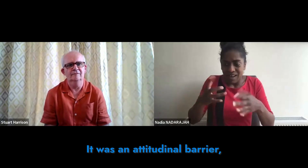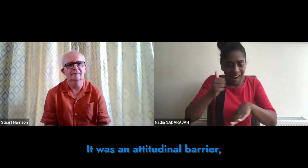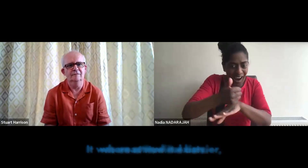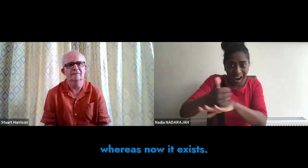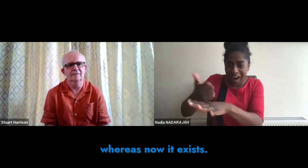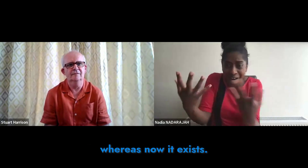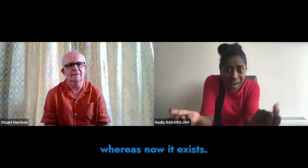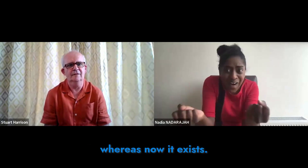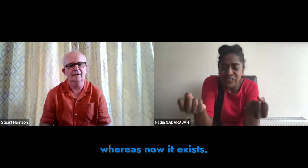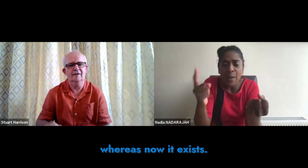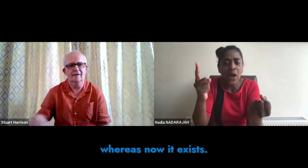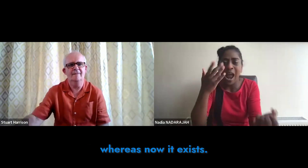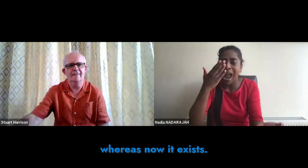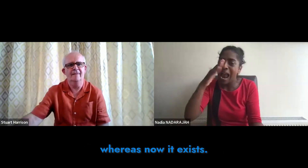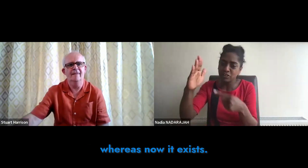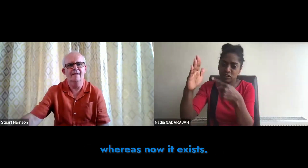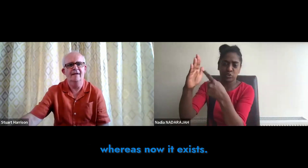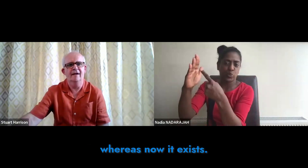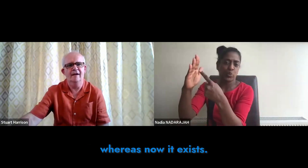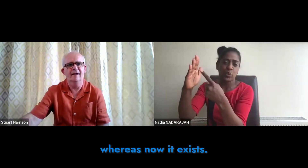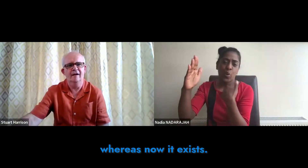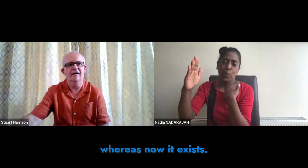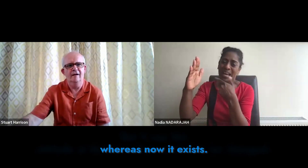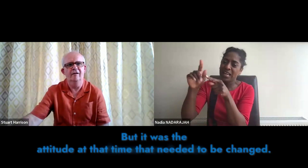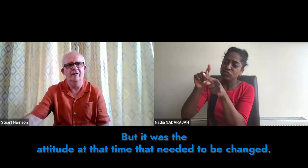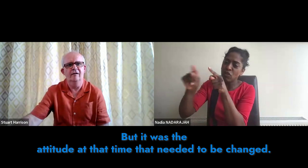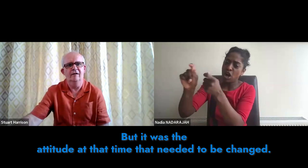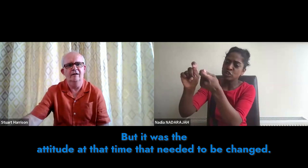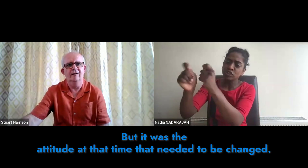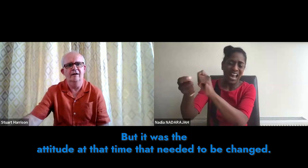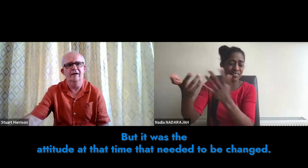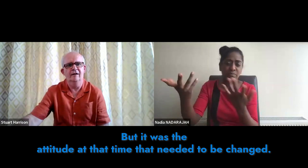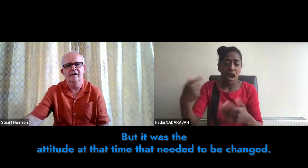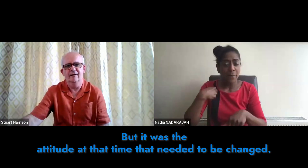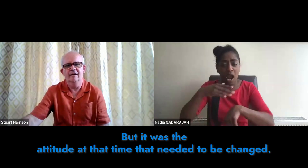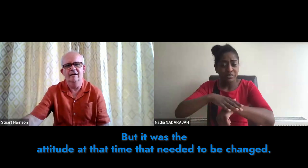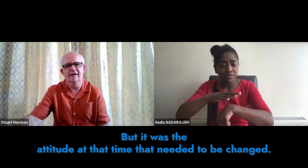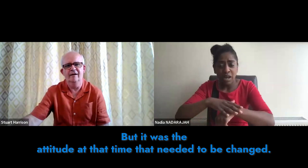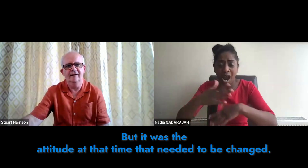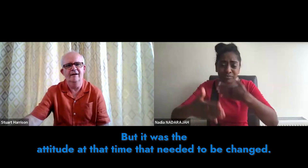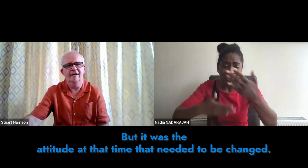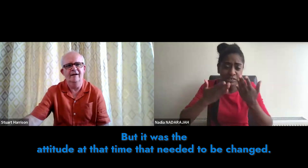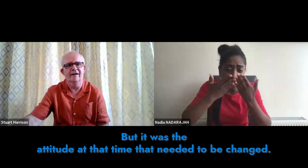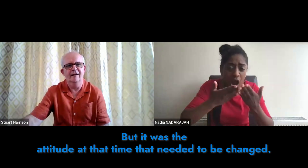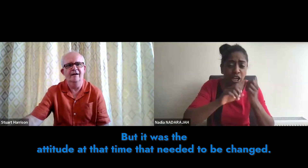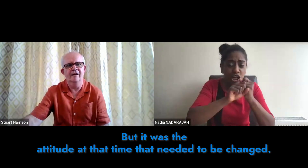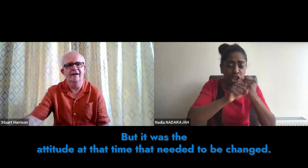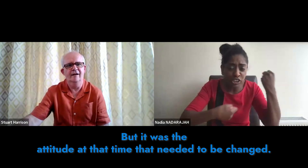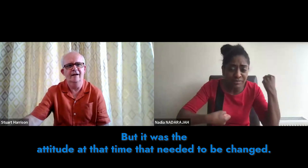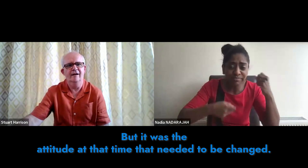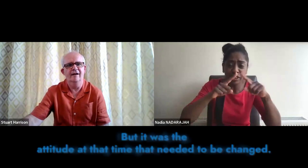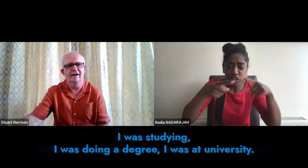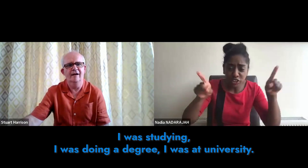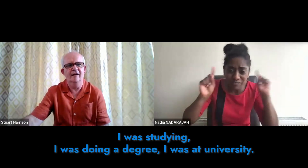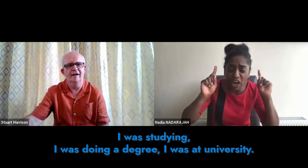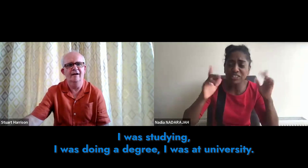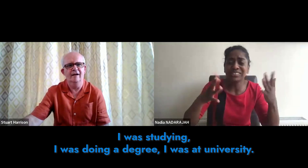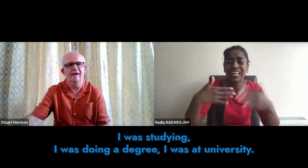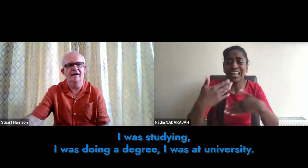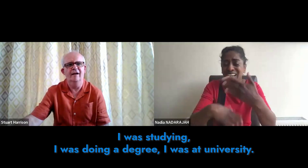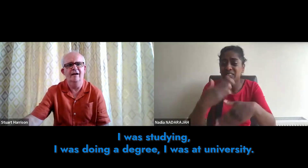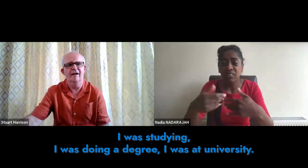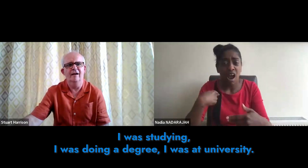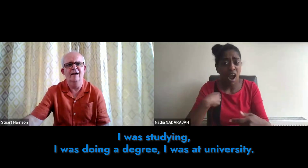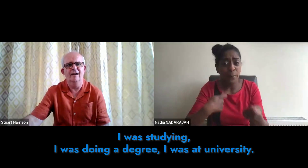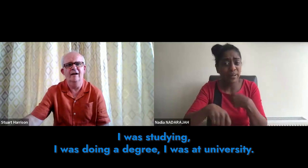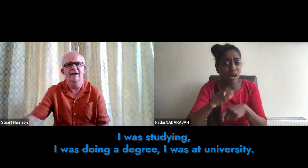barrier. Whereas now it exists, but it was the attitude at that time that needed to be changed. I was